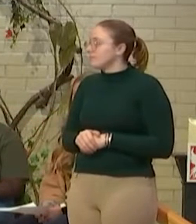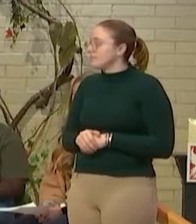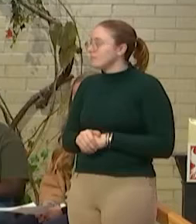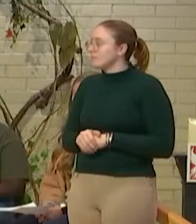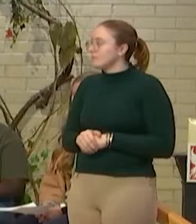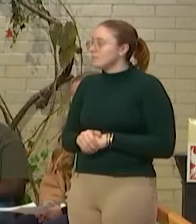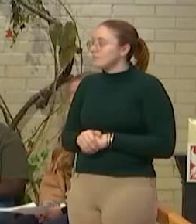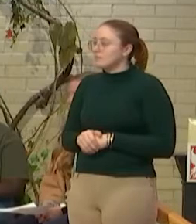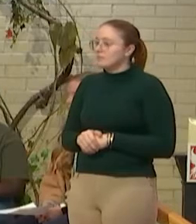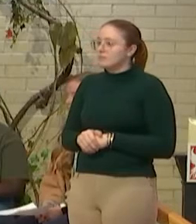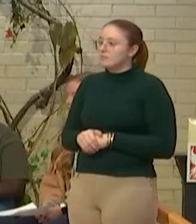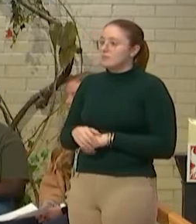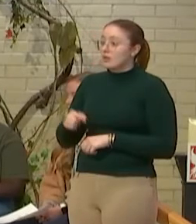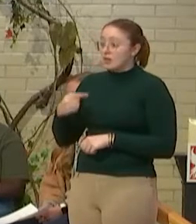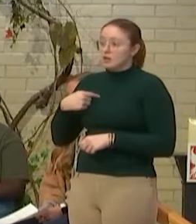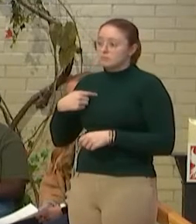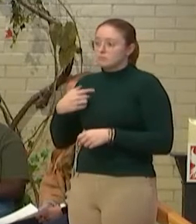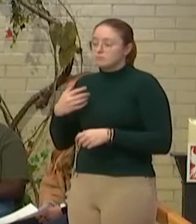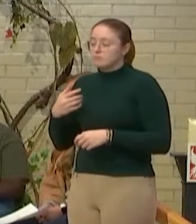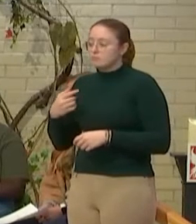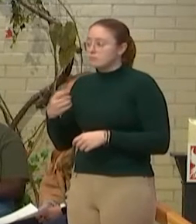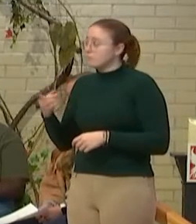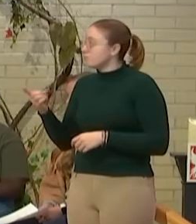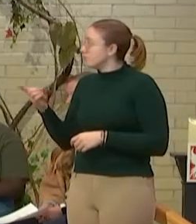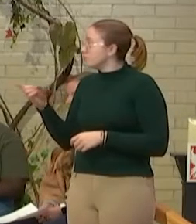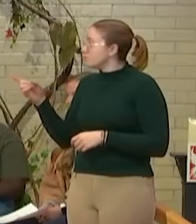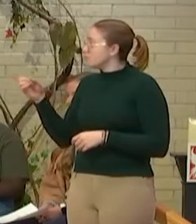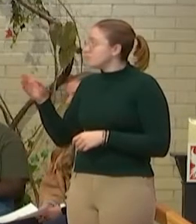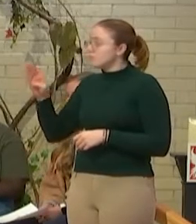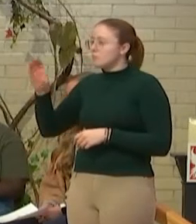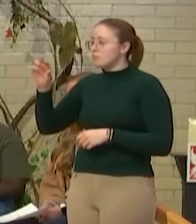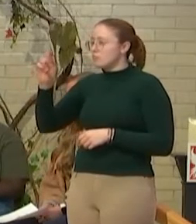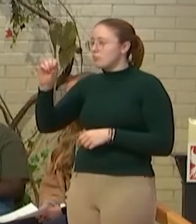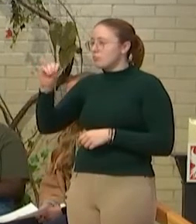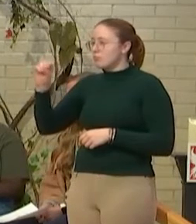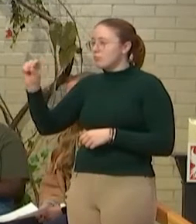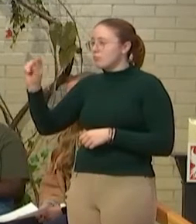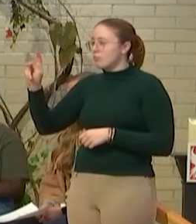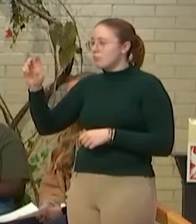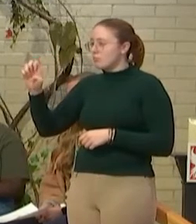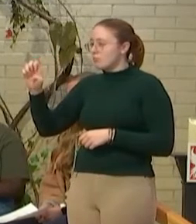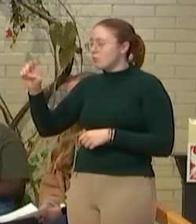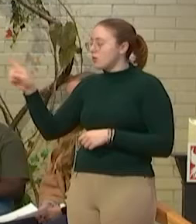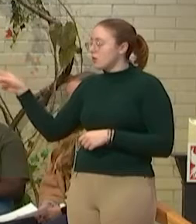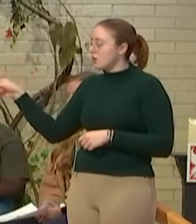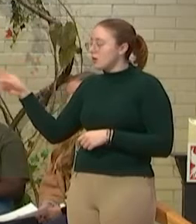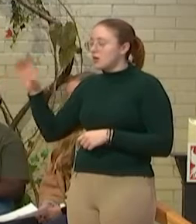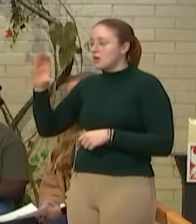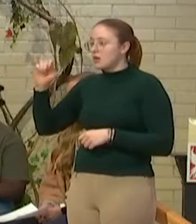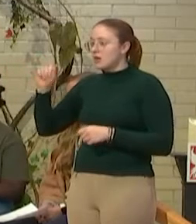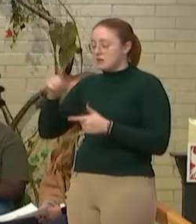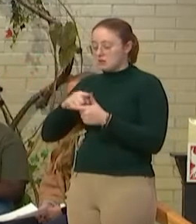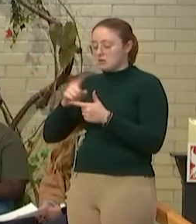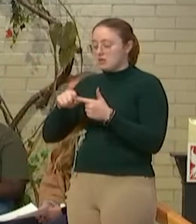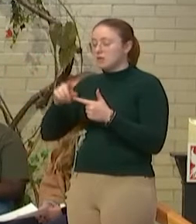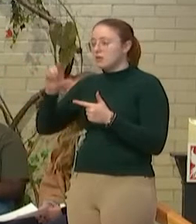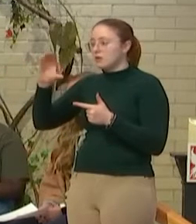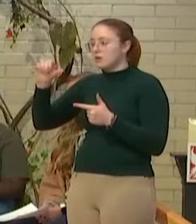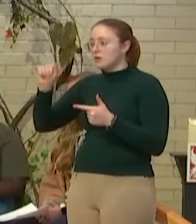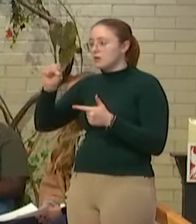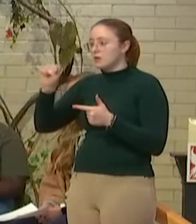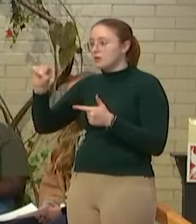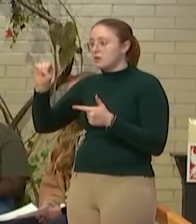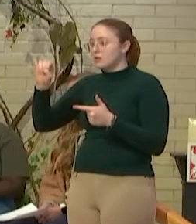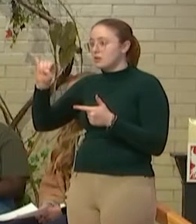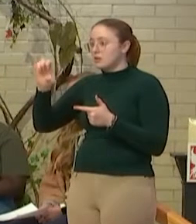will be asking our panel some questions. Brooke and Kelsey and I are all faculty members who are part of this mission